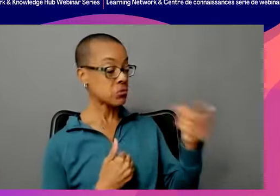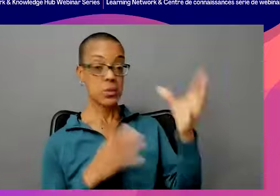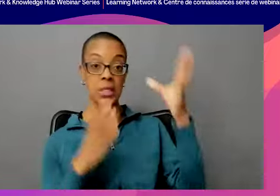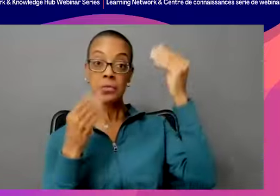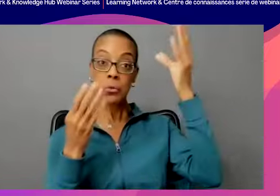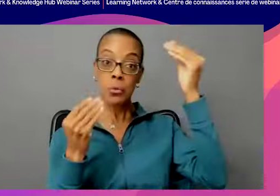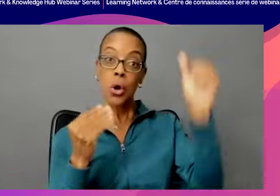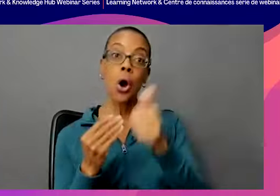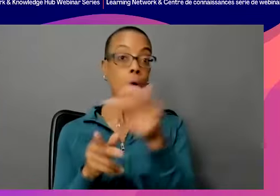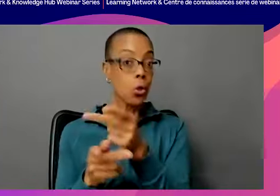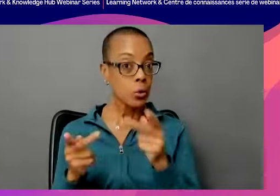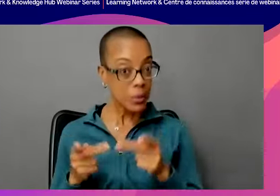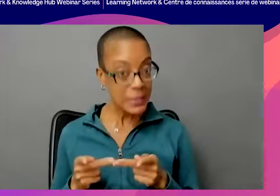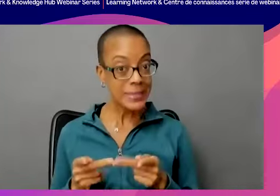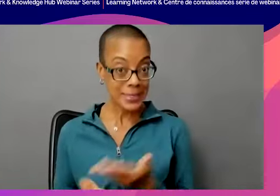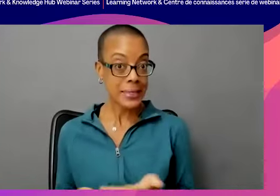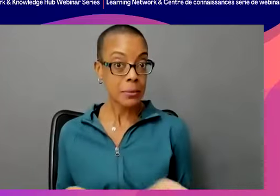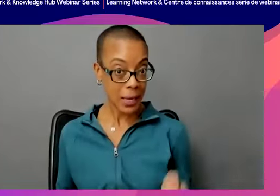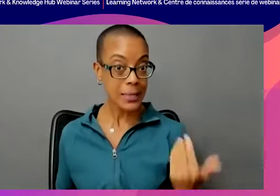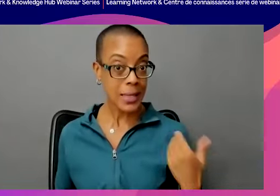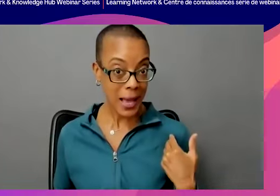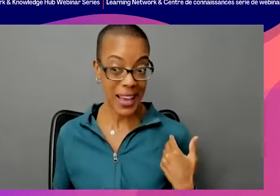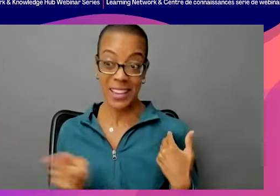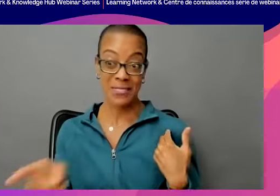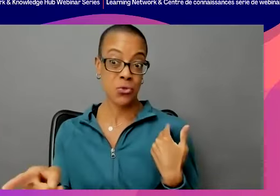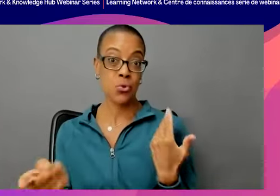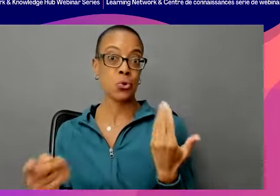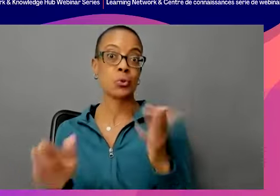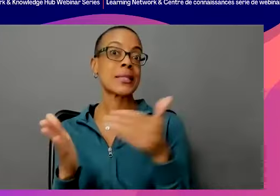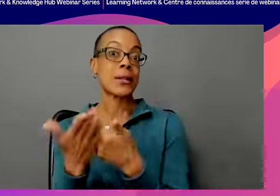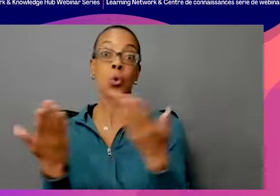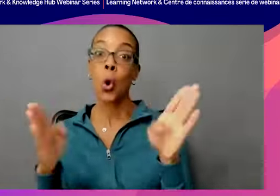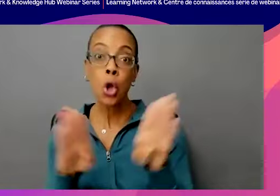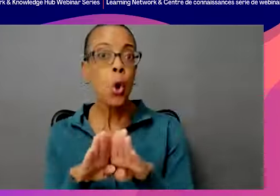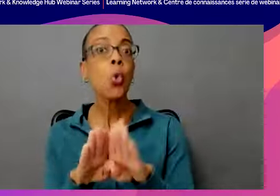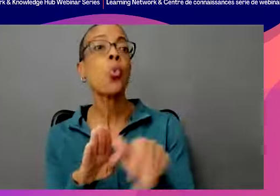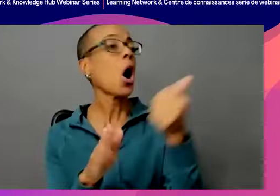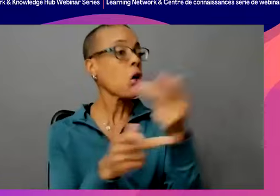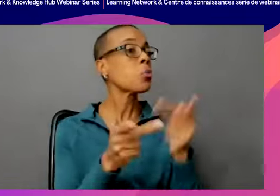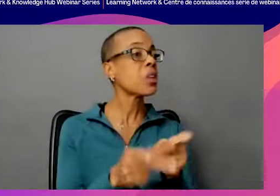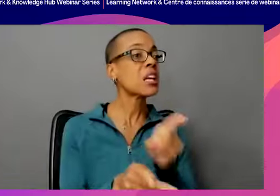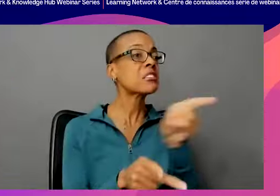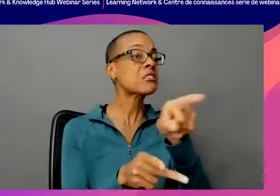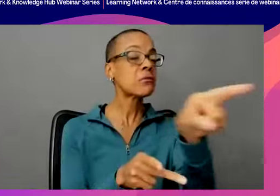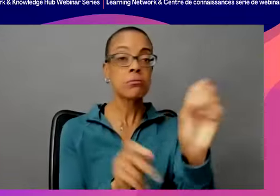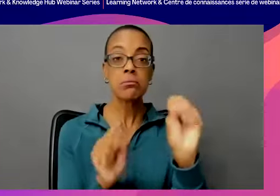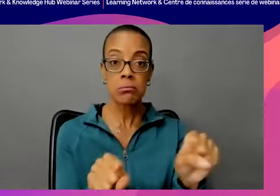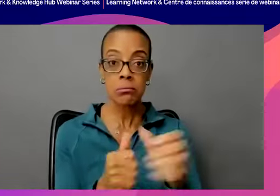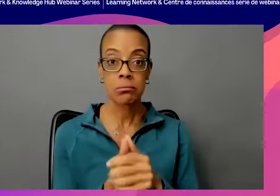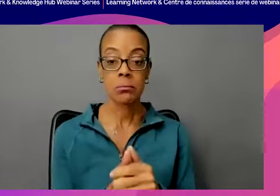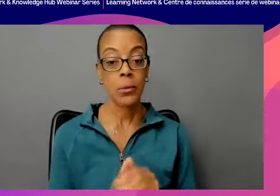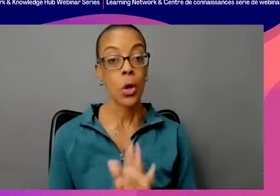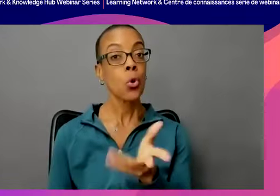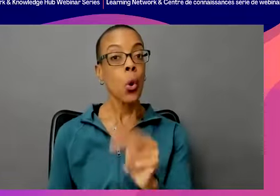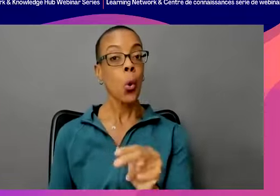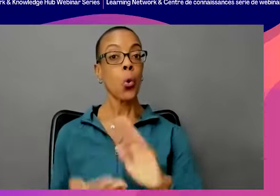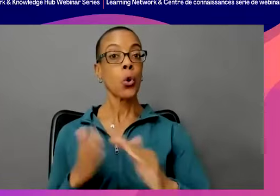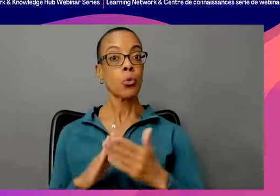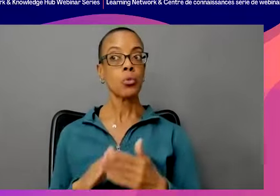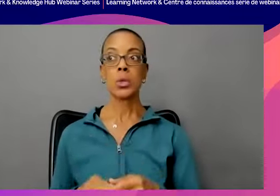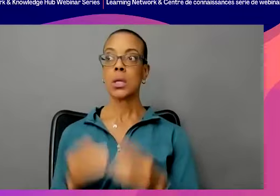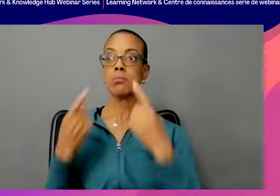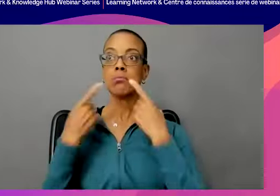about other places she can get harm reduction supplies if your center is closed. And spread the word in your communities about